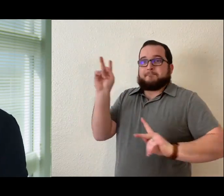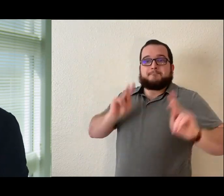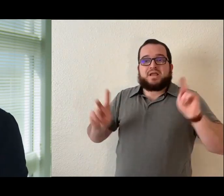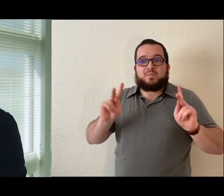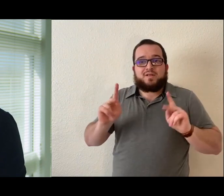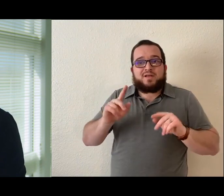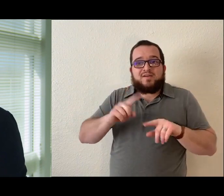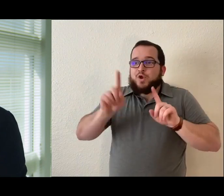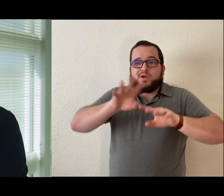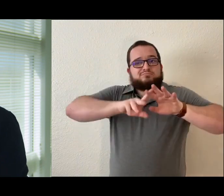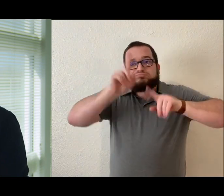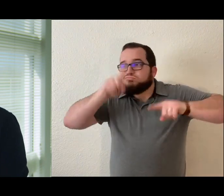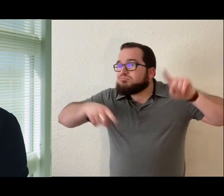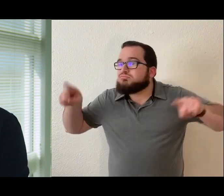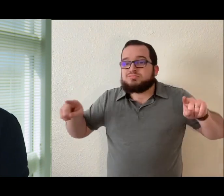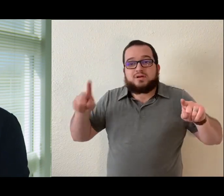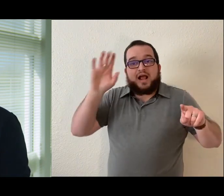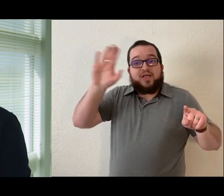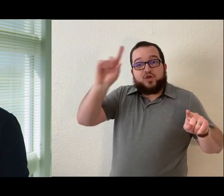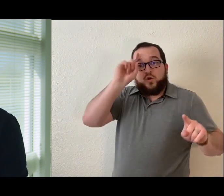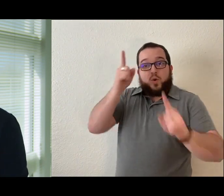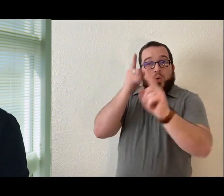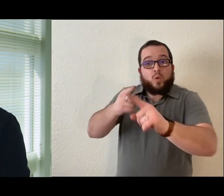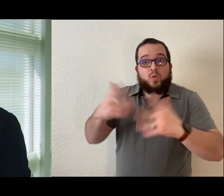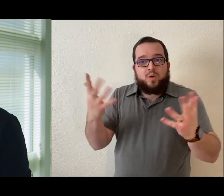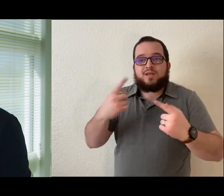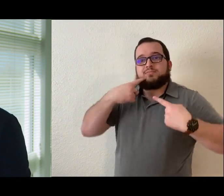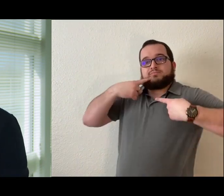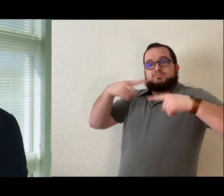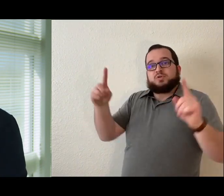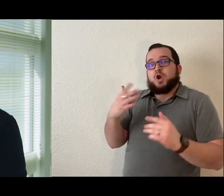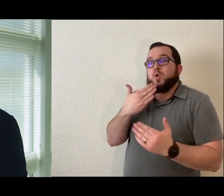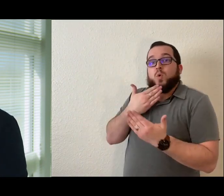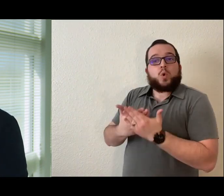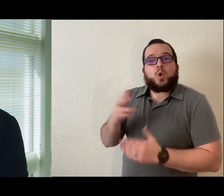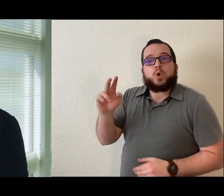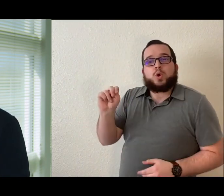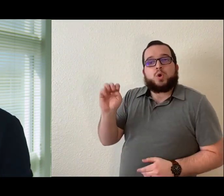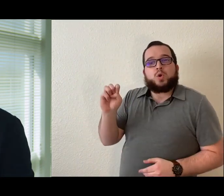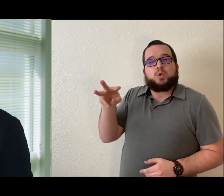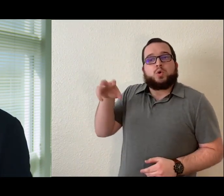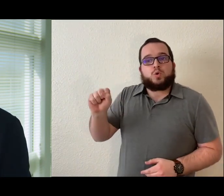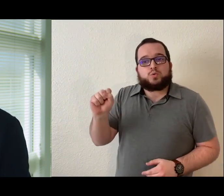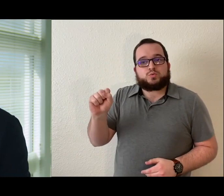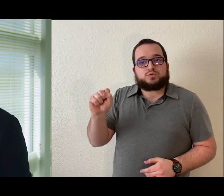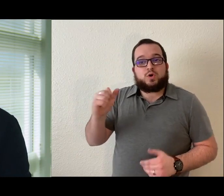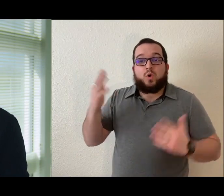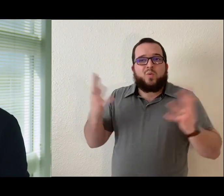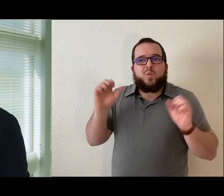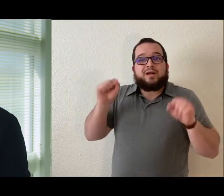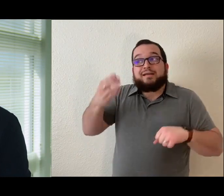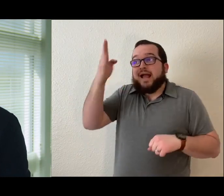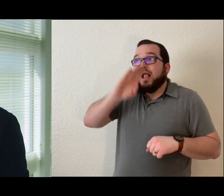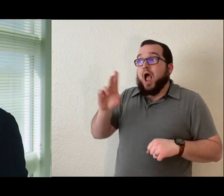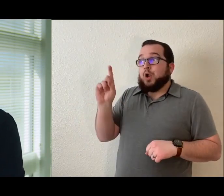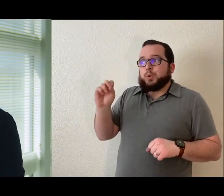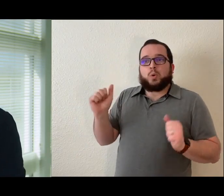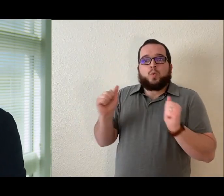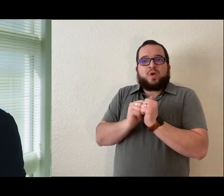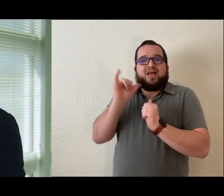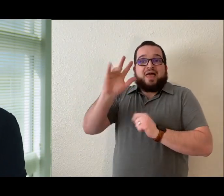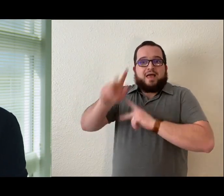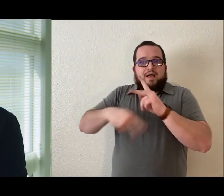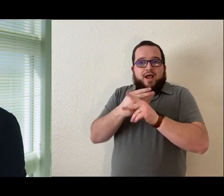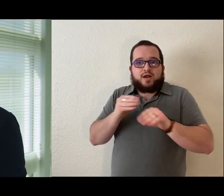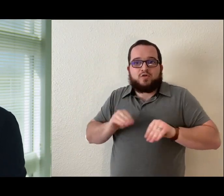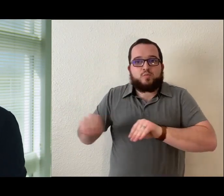seeing finishing the task led by a globally diverse and ecumenical generation, all focused on one thing, proclaiming